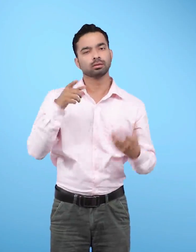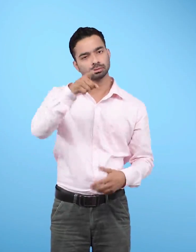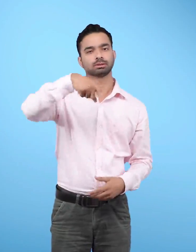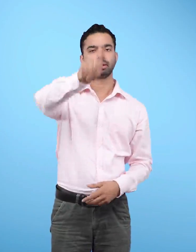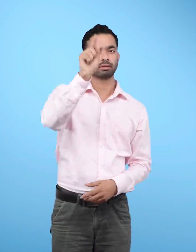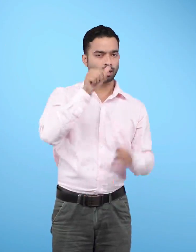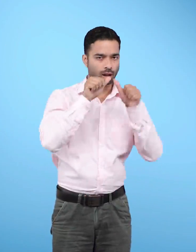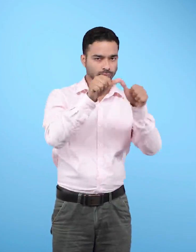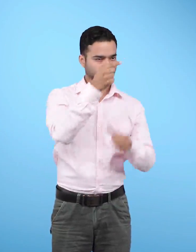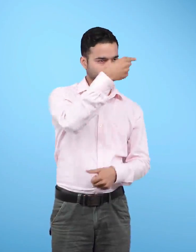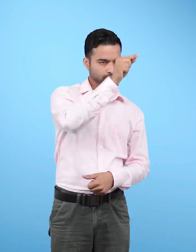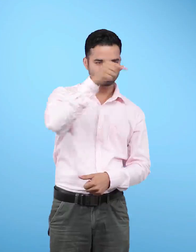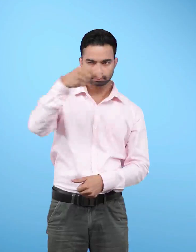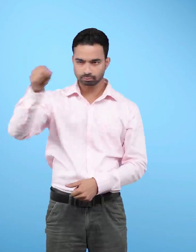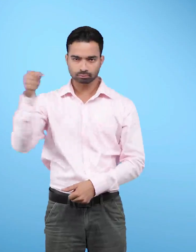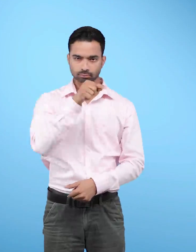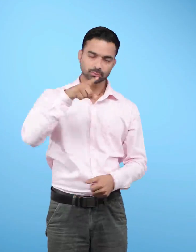Make a tick mark.